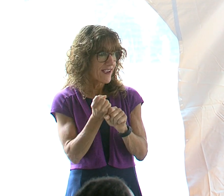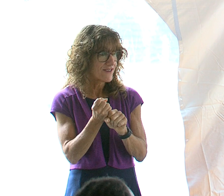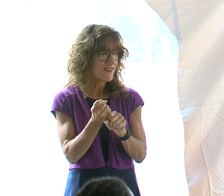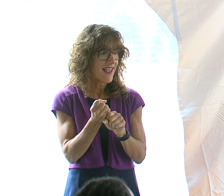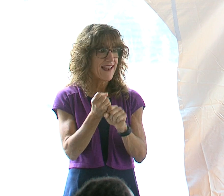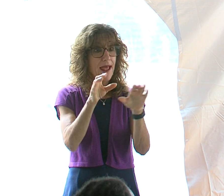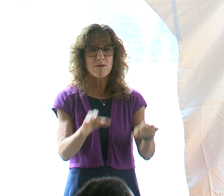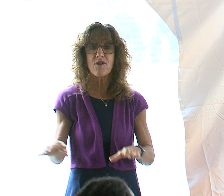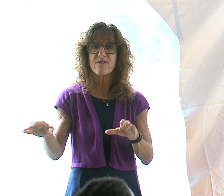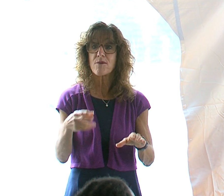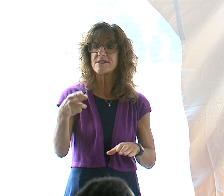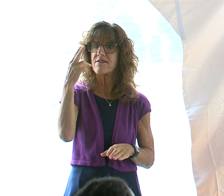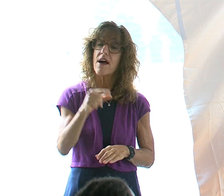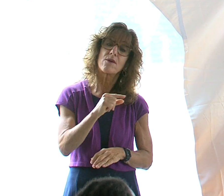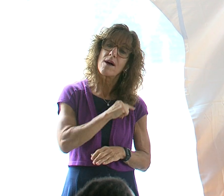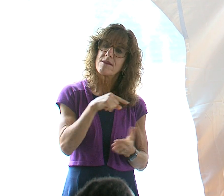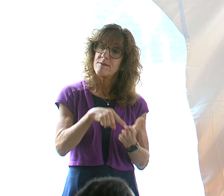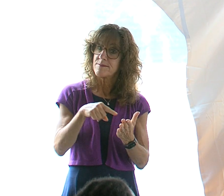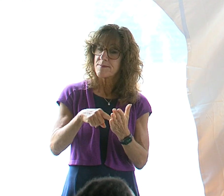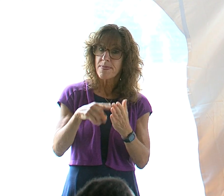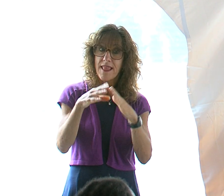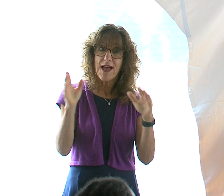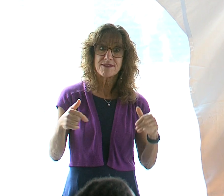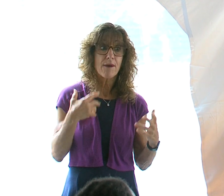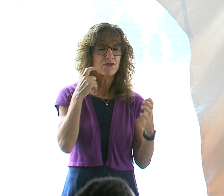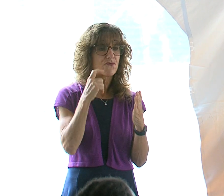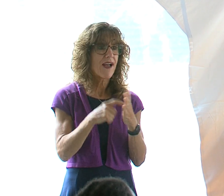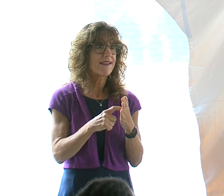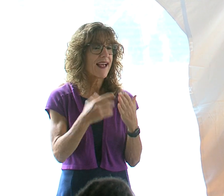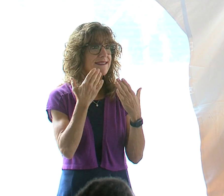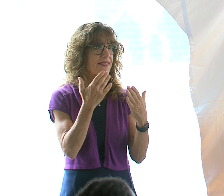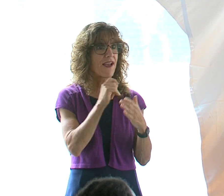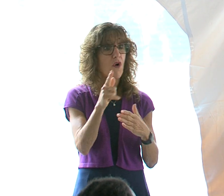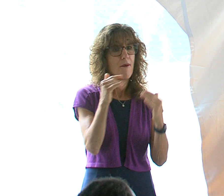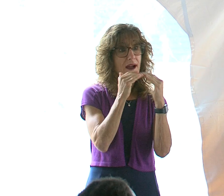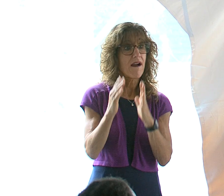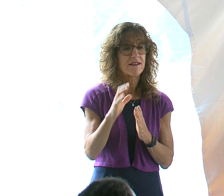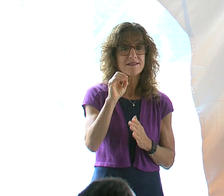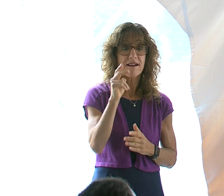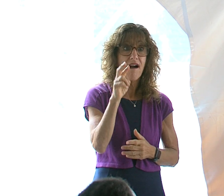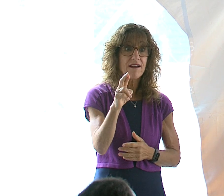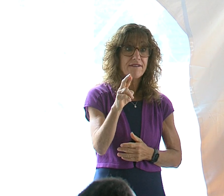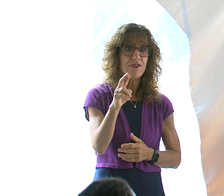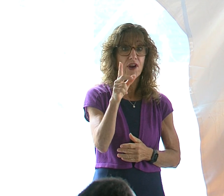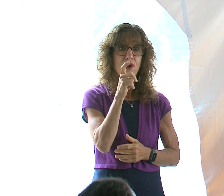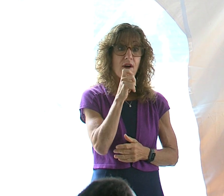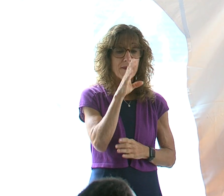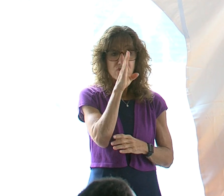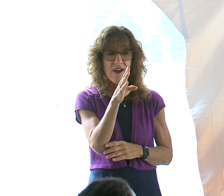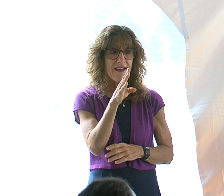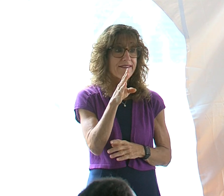and performance of high-quality, affordable housing. I want to recognize and thank all my colleagues at Conifer who have been directly